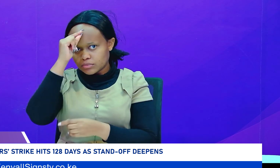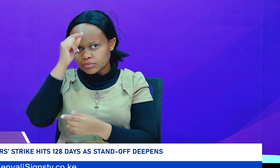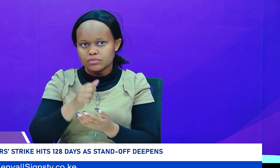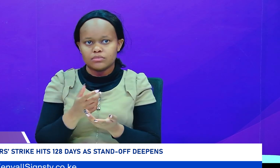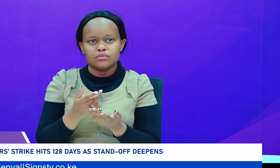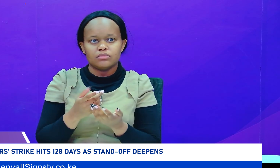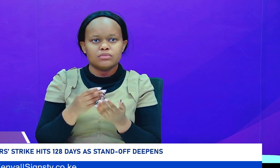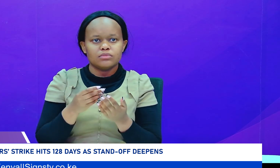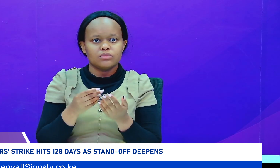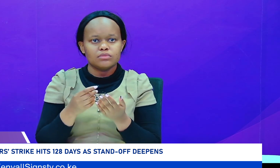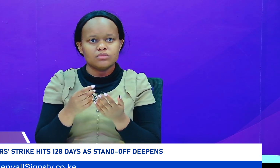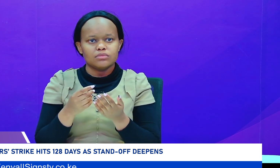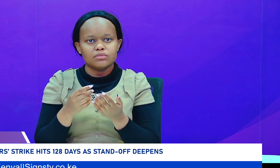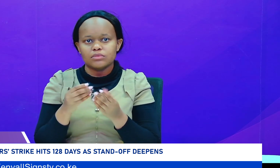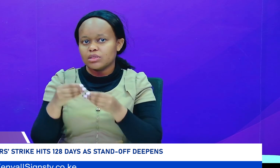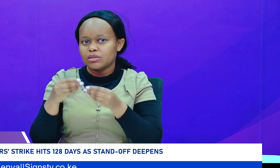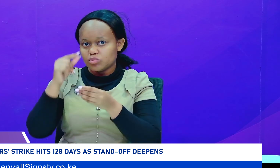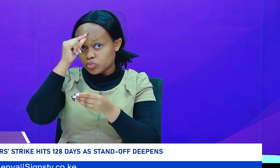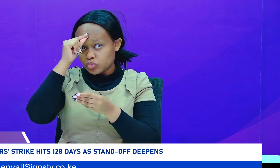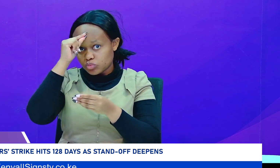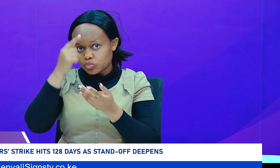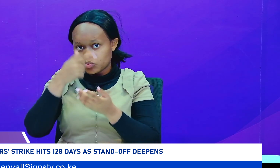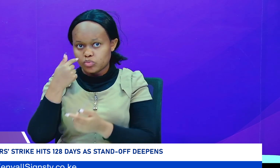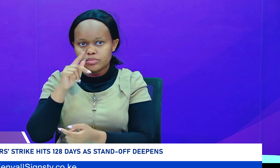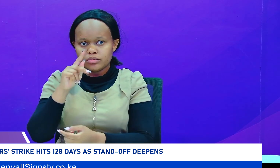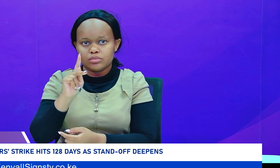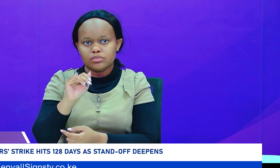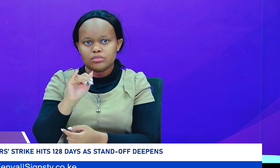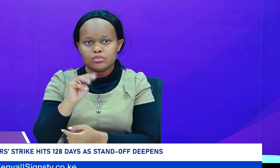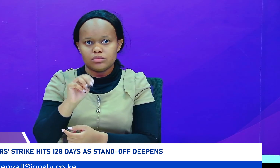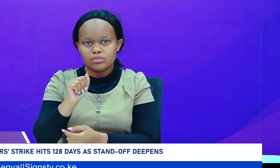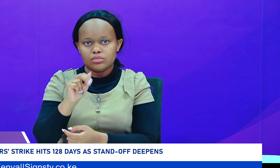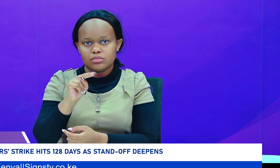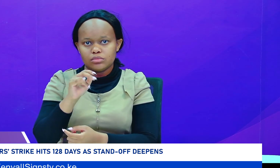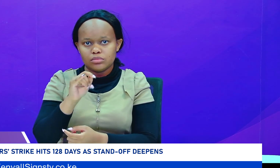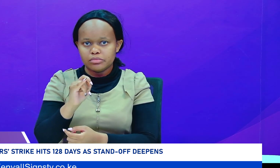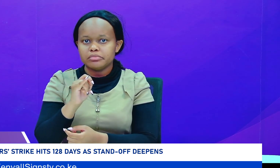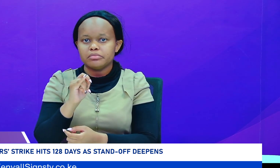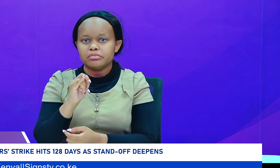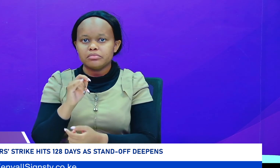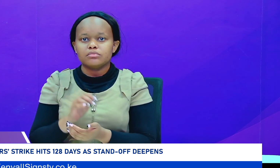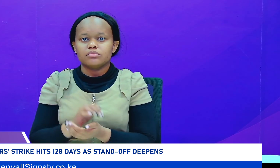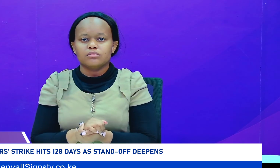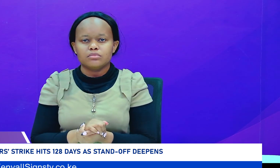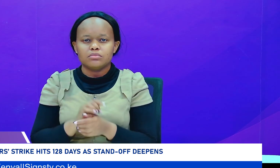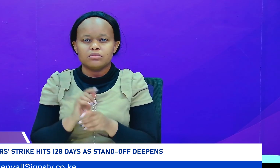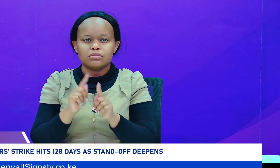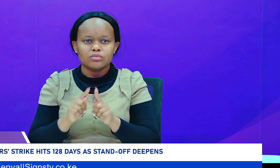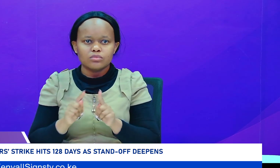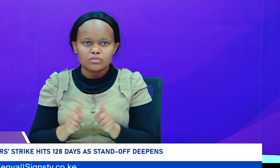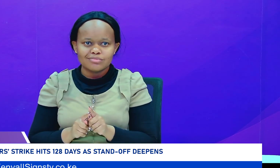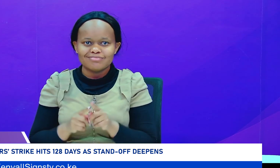KMPDU, is demanding the dissolution of the county government, accusing Governor Kimani Wamatangi